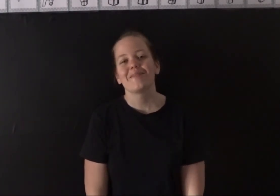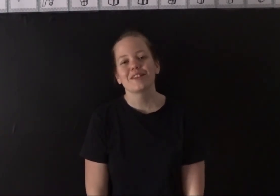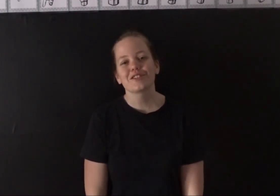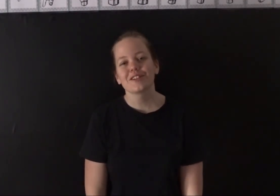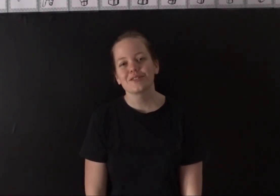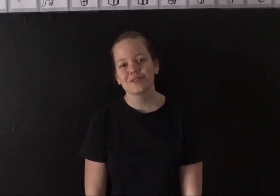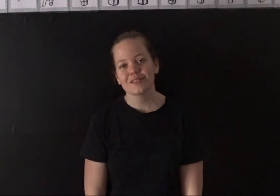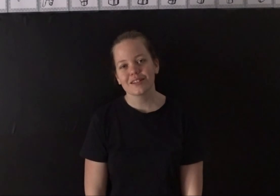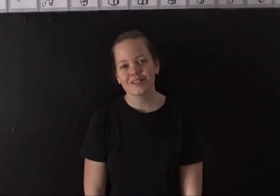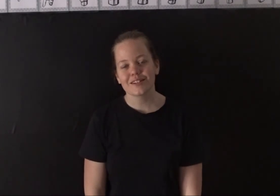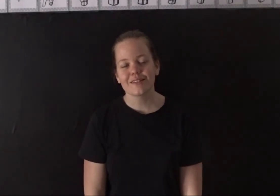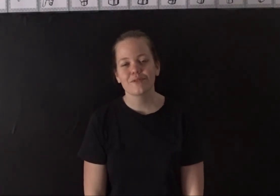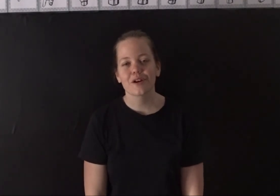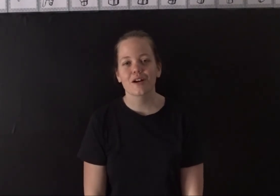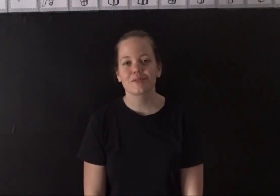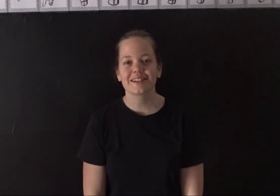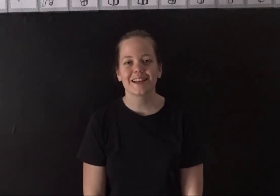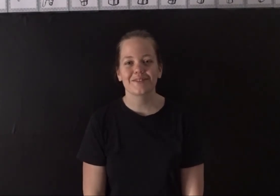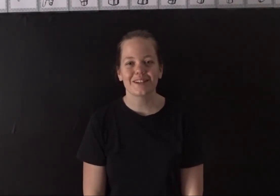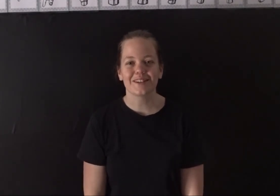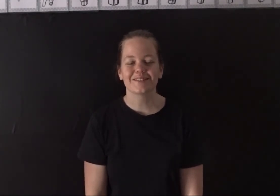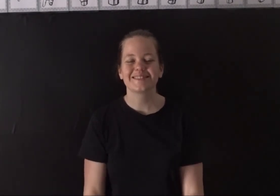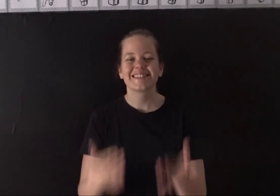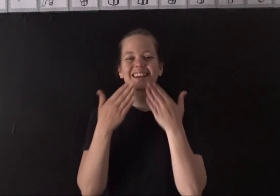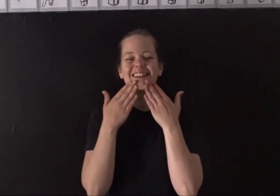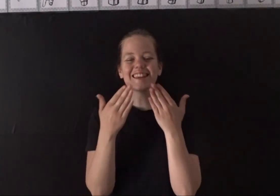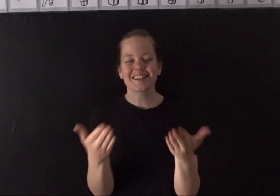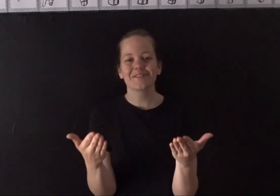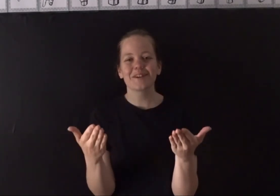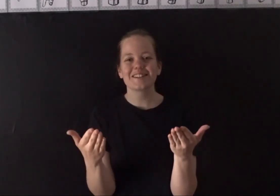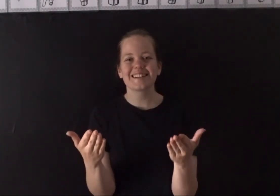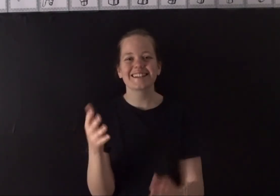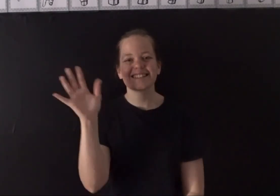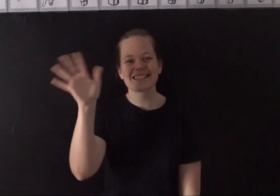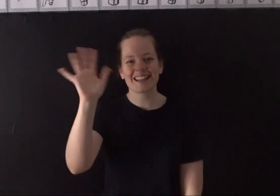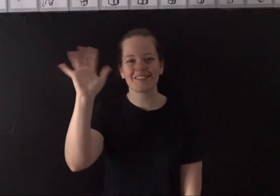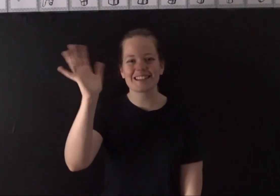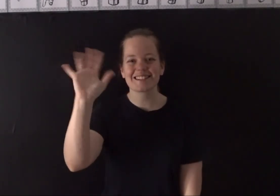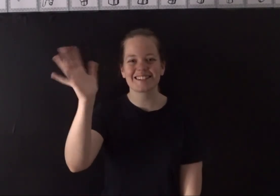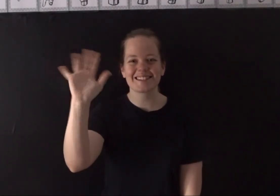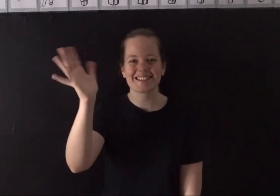sure that you tune in later today for our read aloud video. Thank you for watching. Stay limitless, learners.